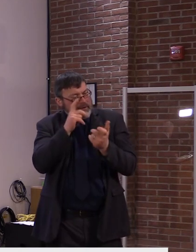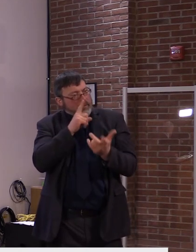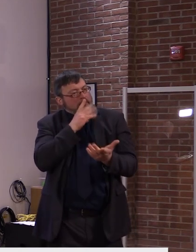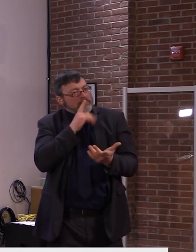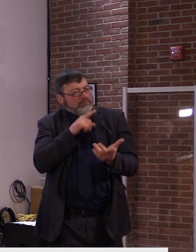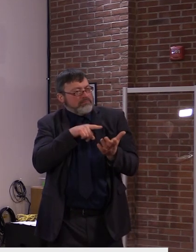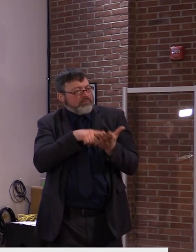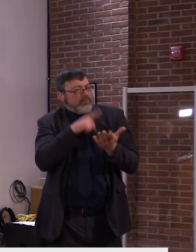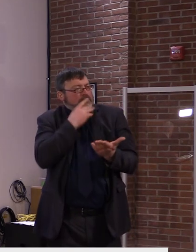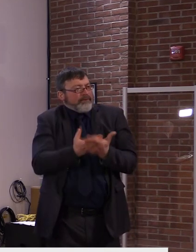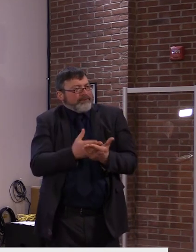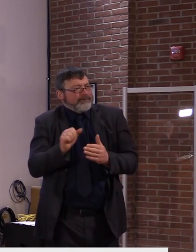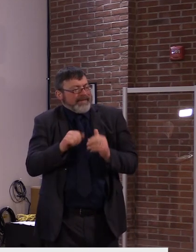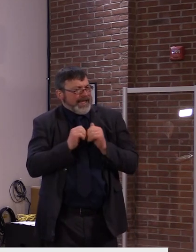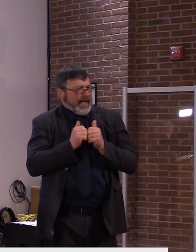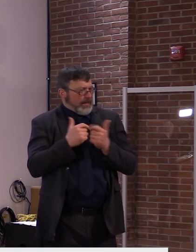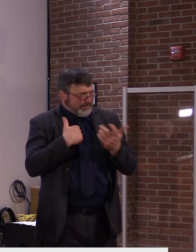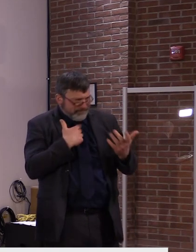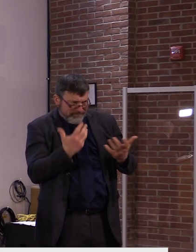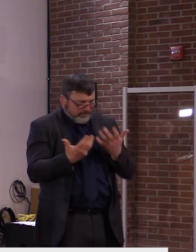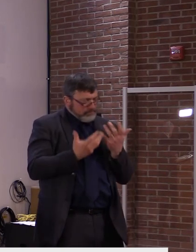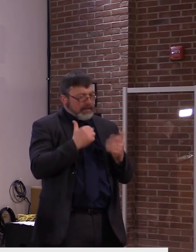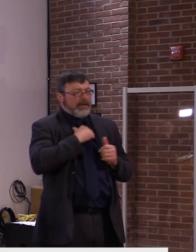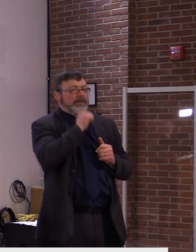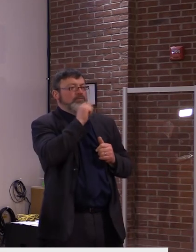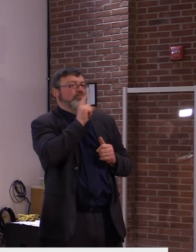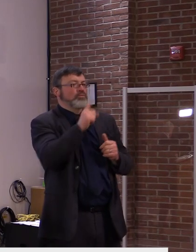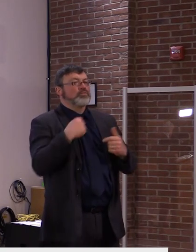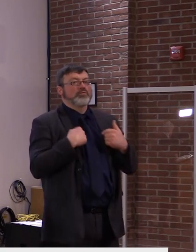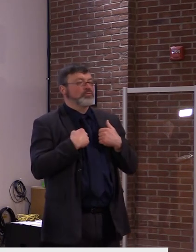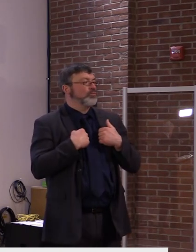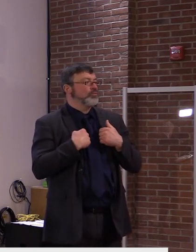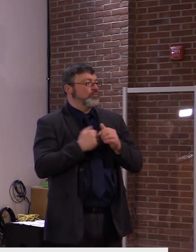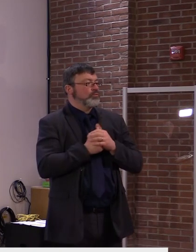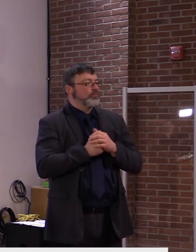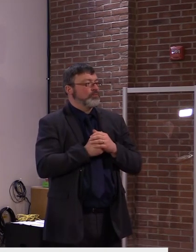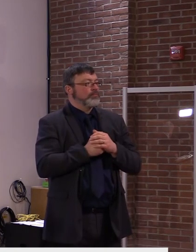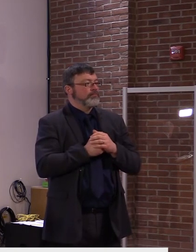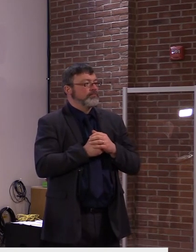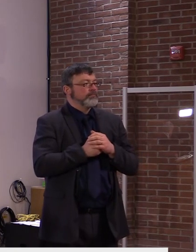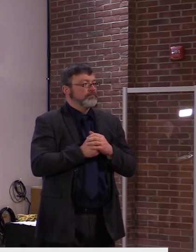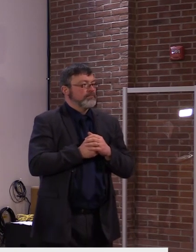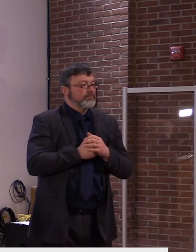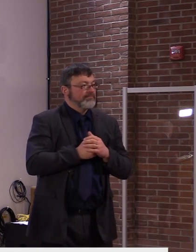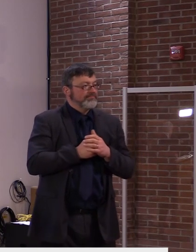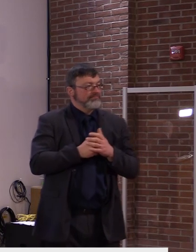And do you have any rough estimate of when we might be moving into that phase five?